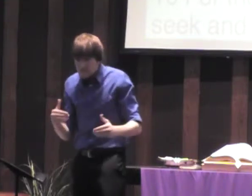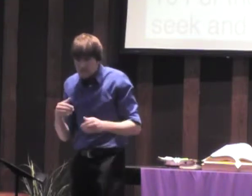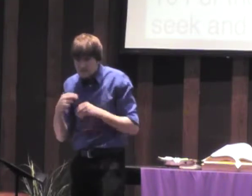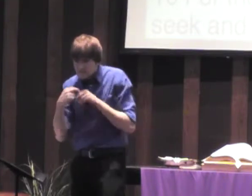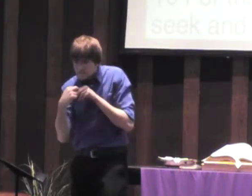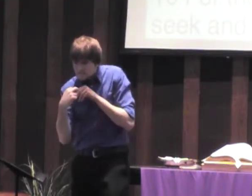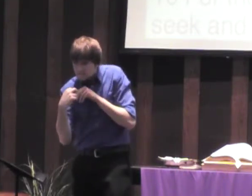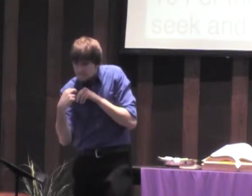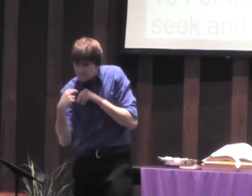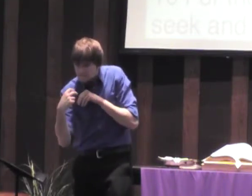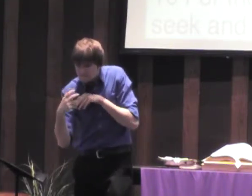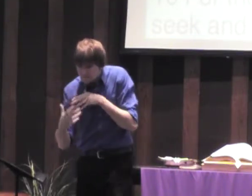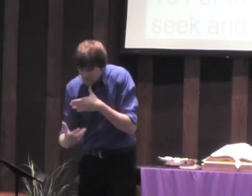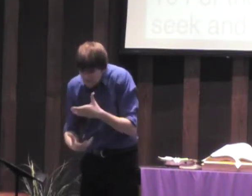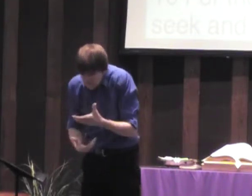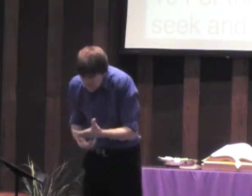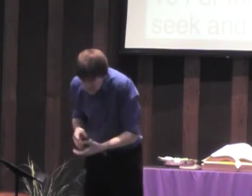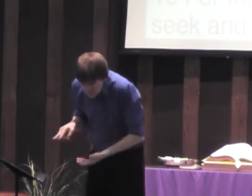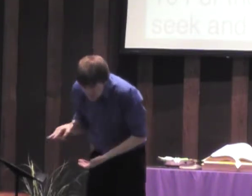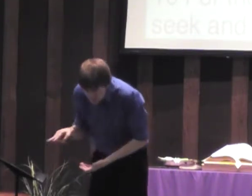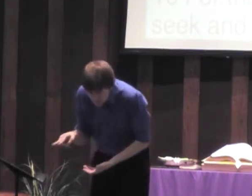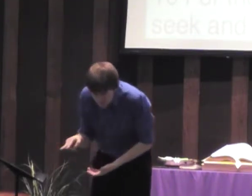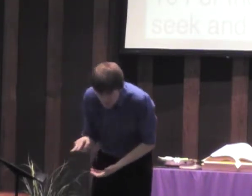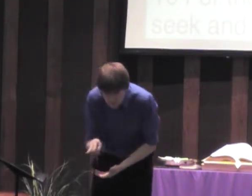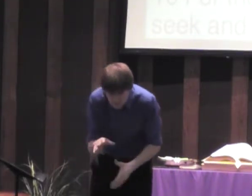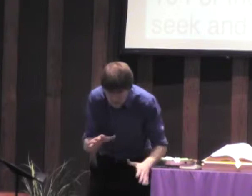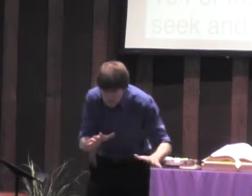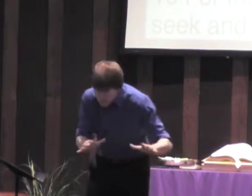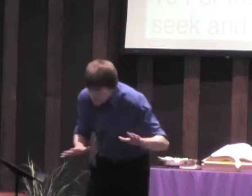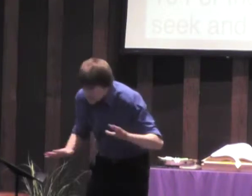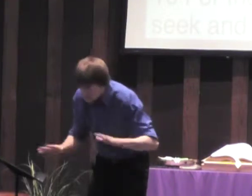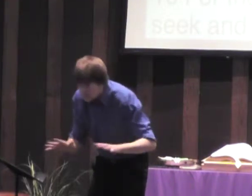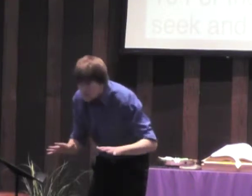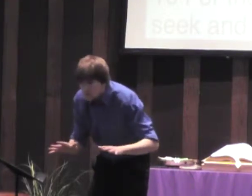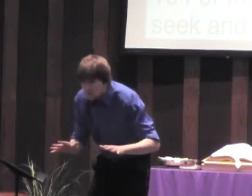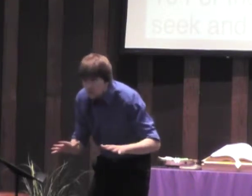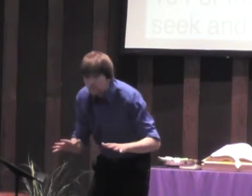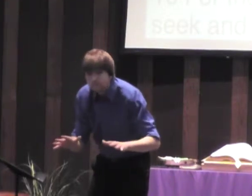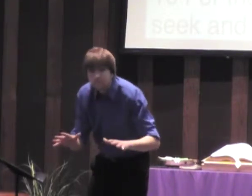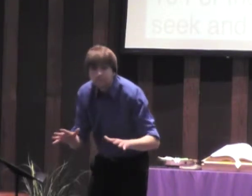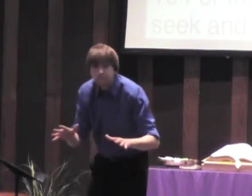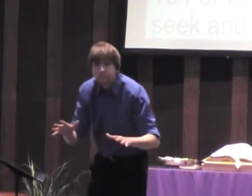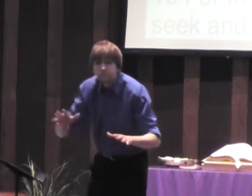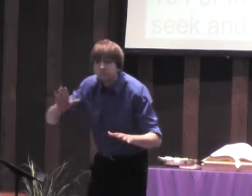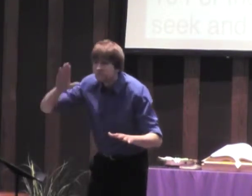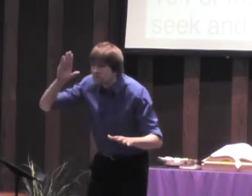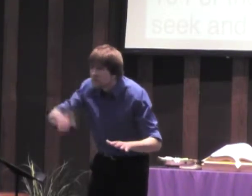And even though it wasn't safe, I climbed up on the tree, I leaned out on this branch, and looked over,